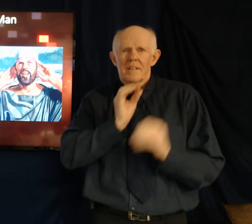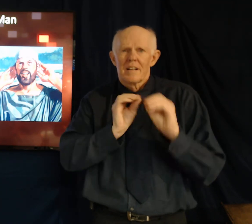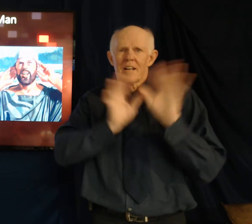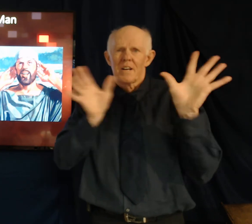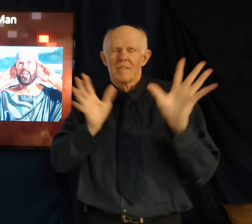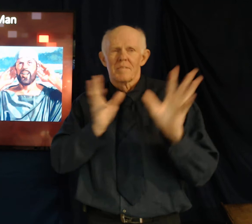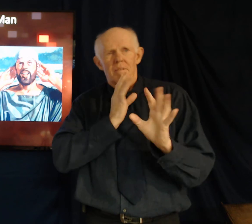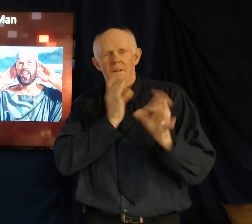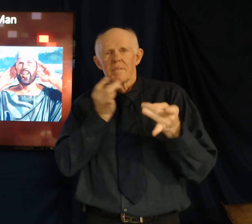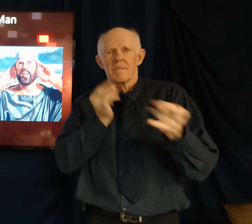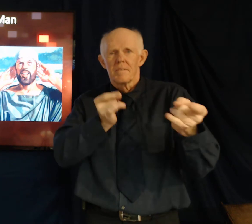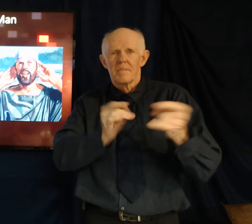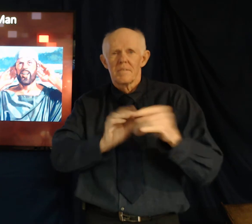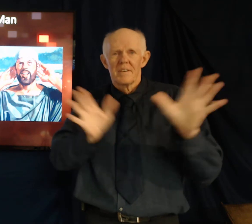tongue and spoke clearly.